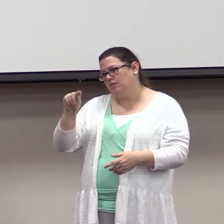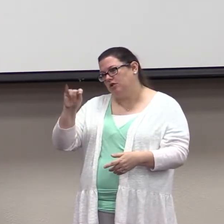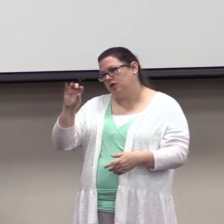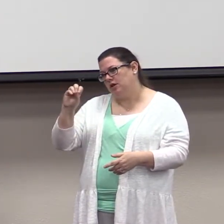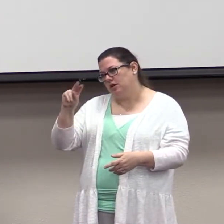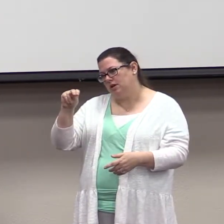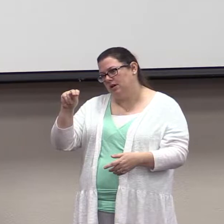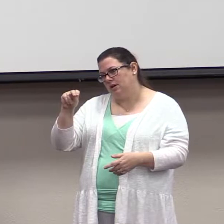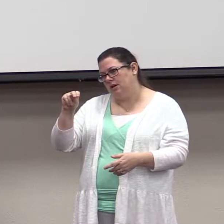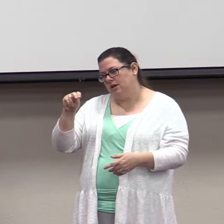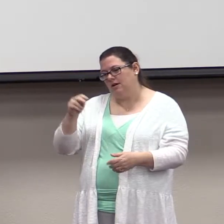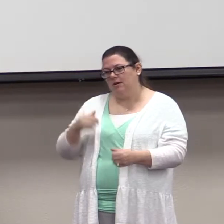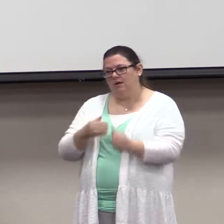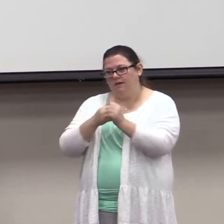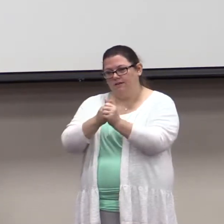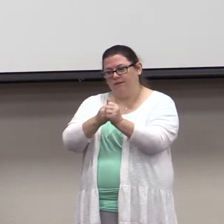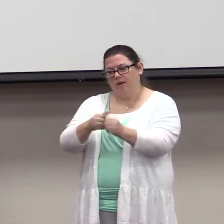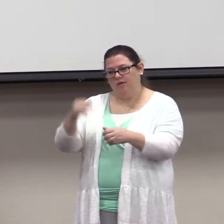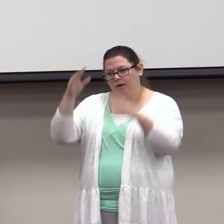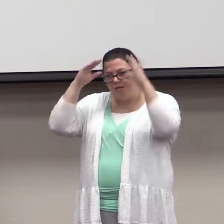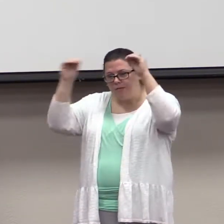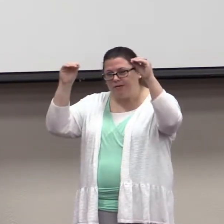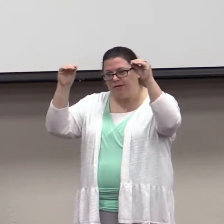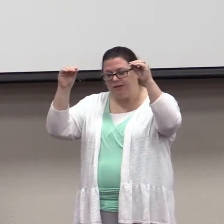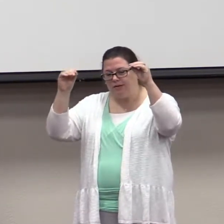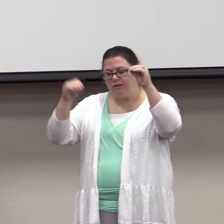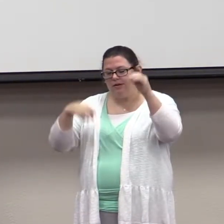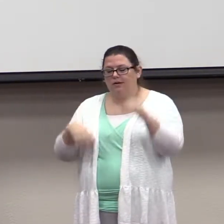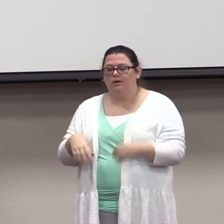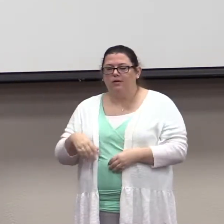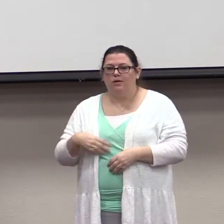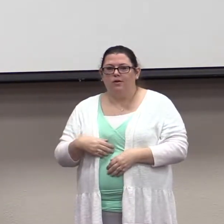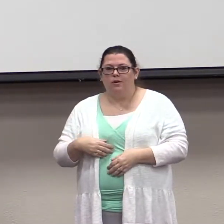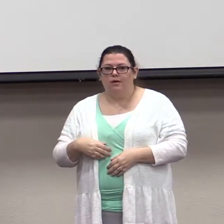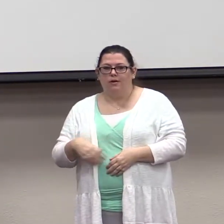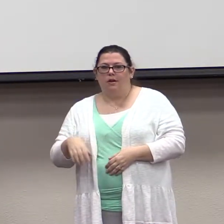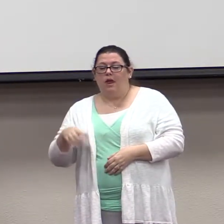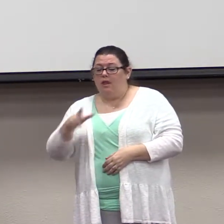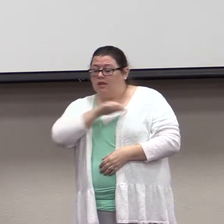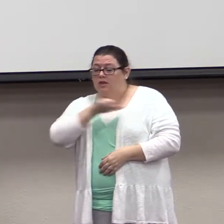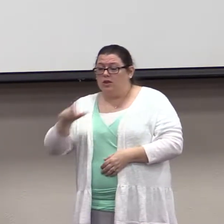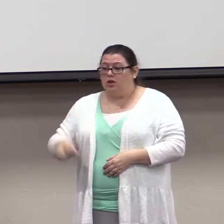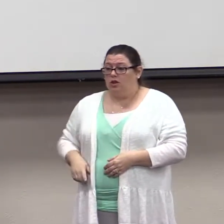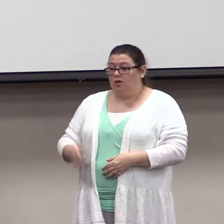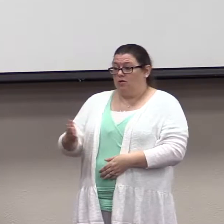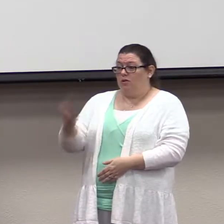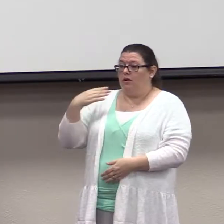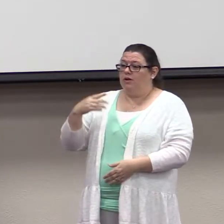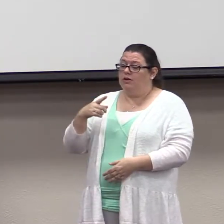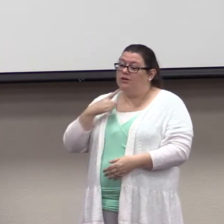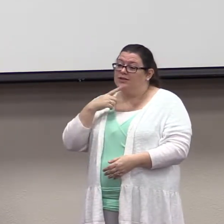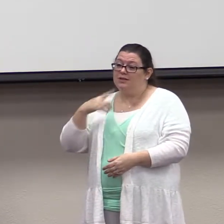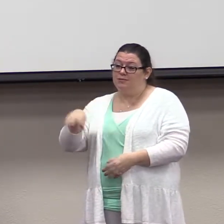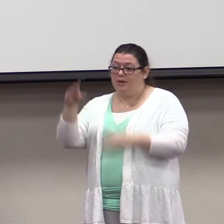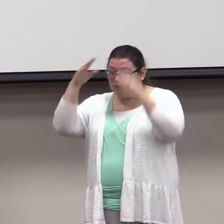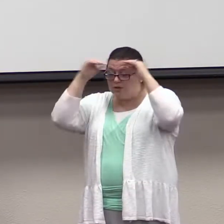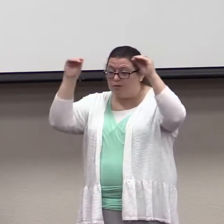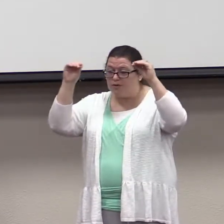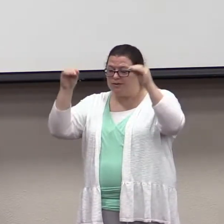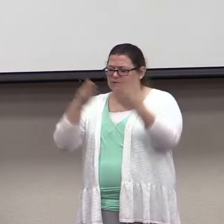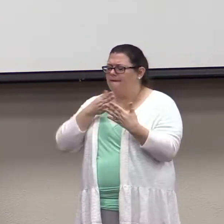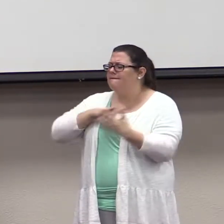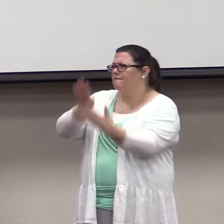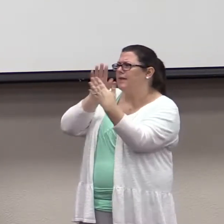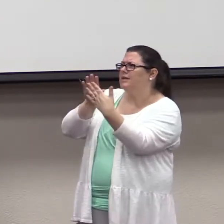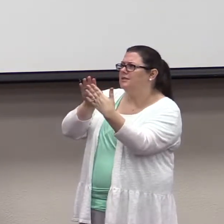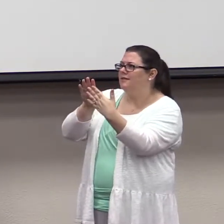reads, "Thus the Lord used to speak to Moses face to face, just as a man speaks to his friend. When Moses returned to the